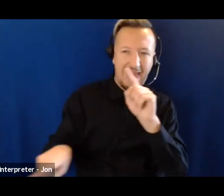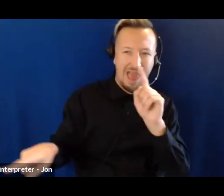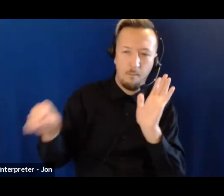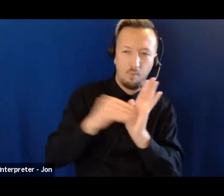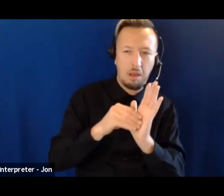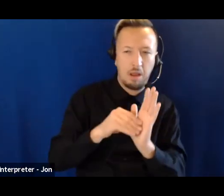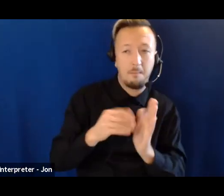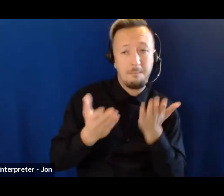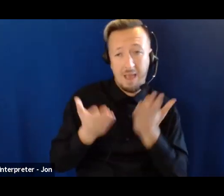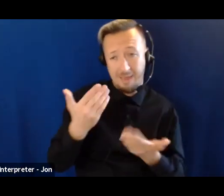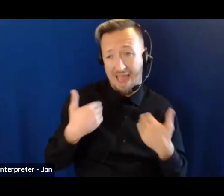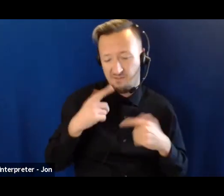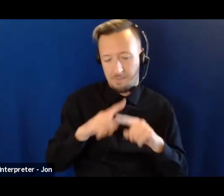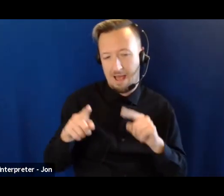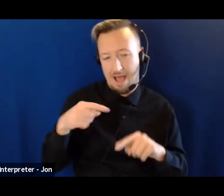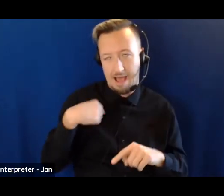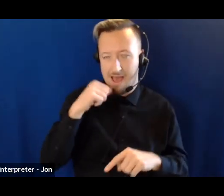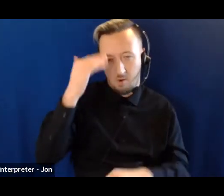it.